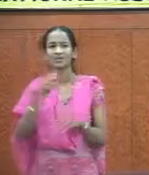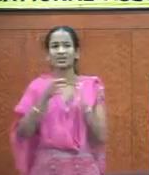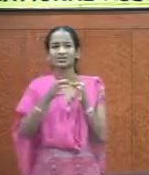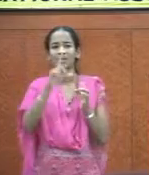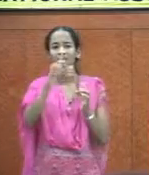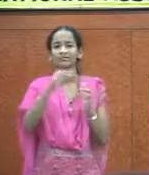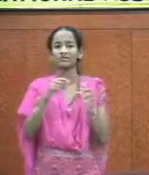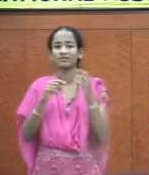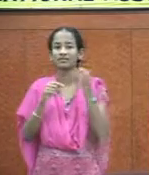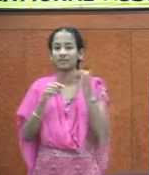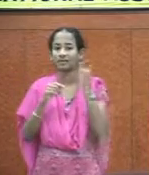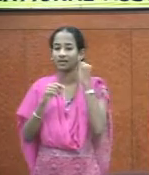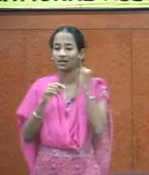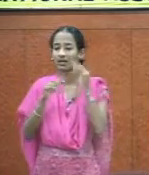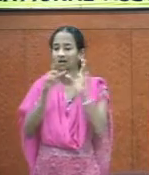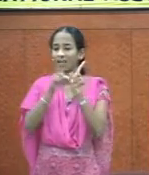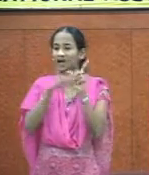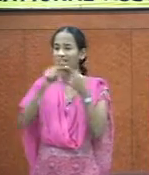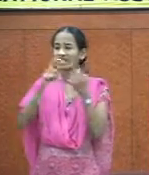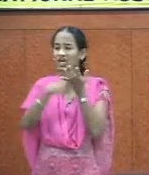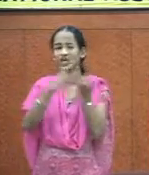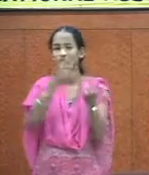about what the Railway Ministry is claiming to be.